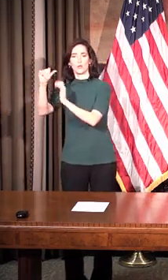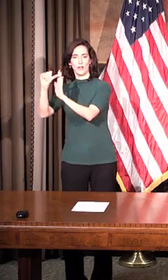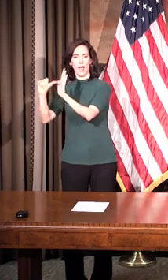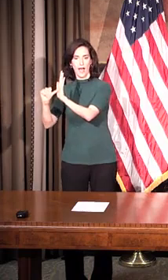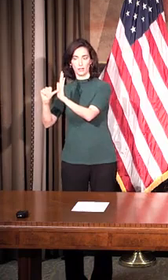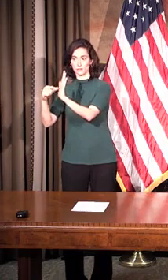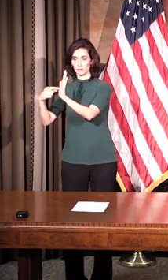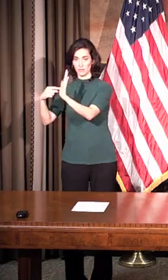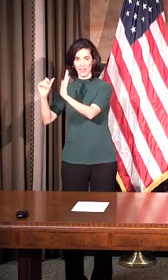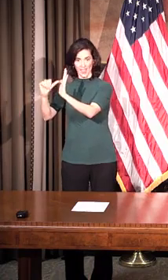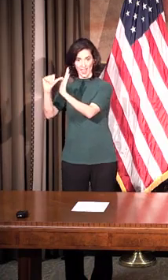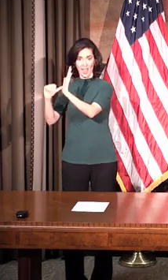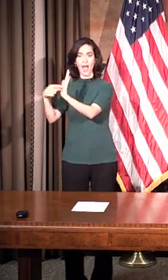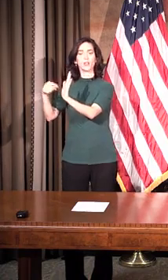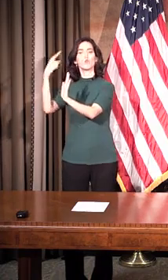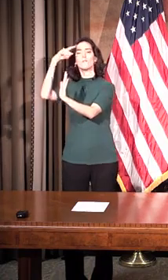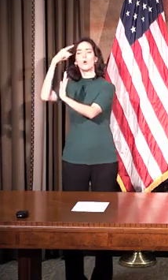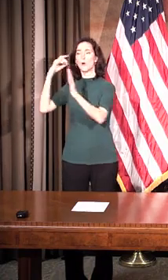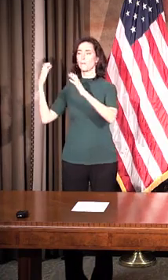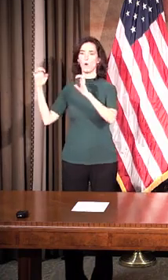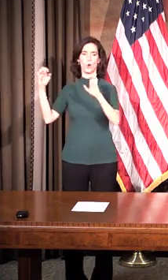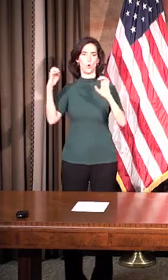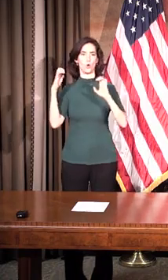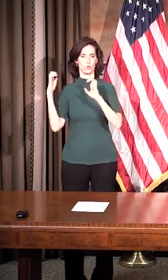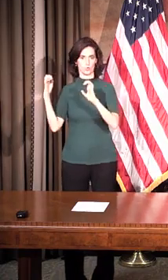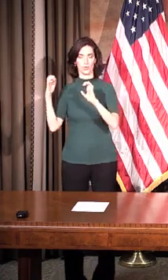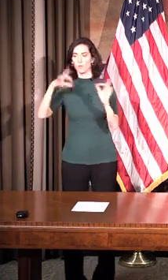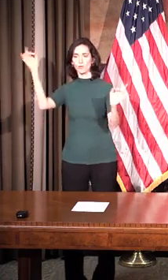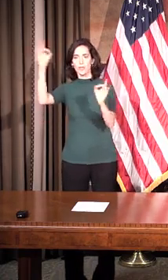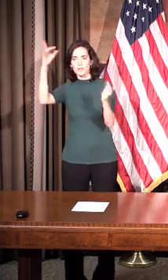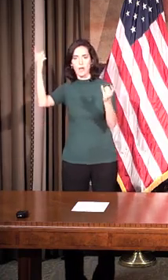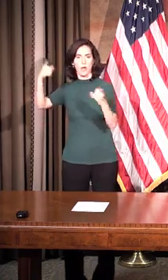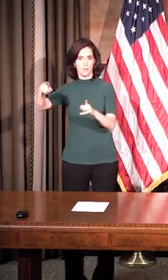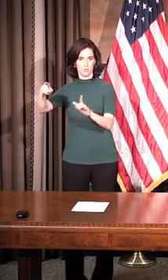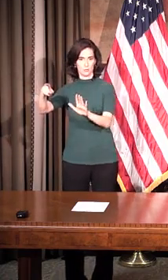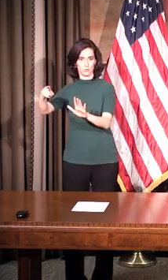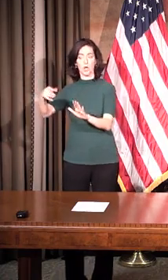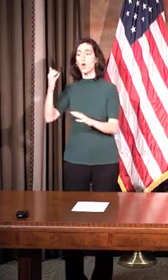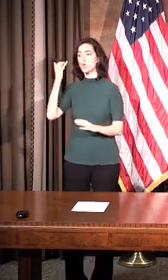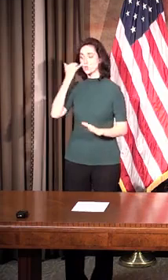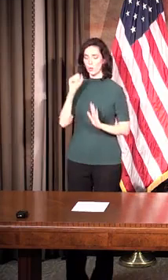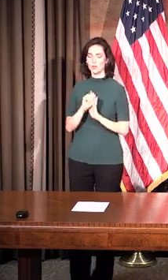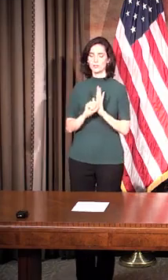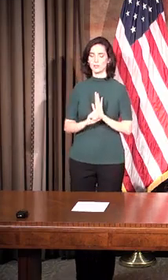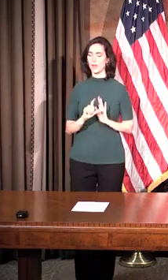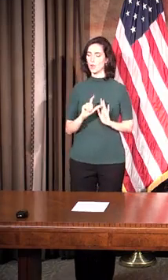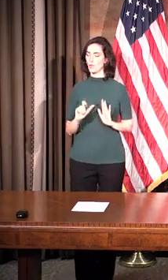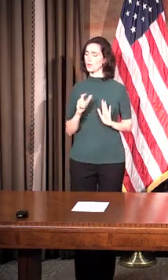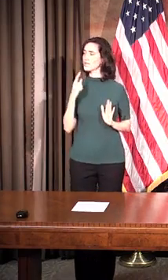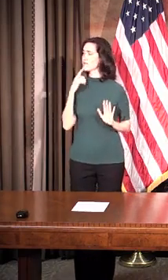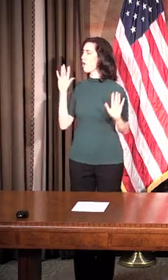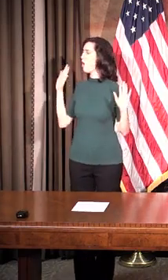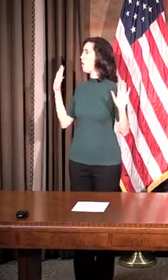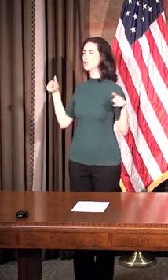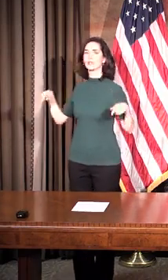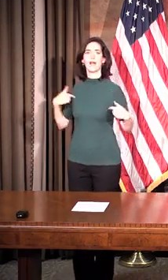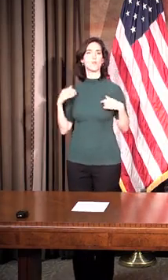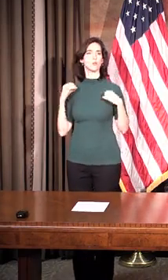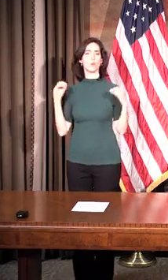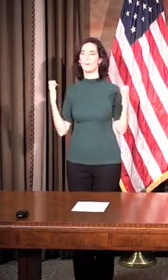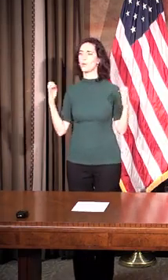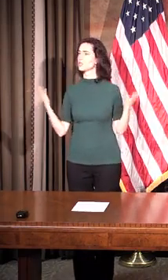there for emergencies and disasters. And if the state of Louisiana is saying, well, we don't have an